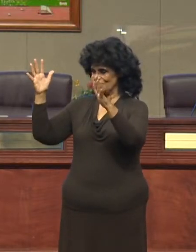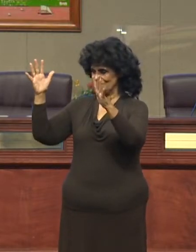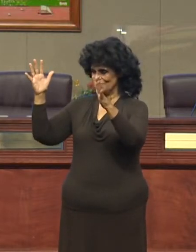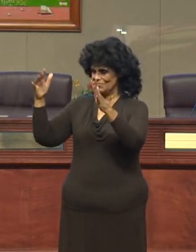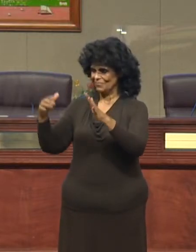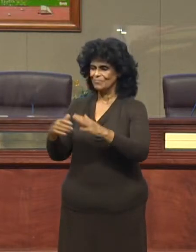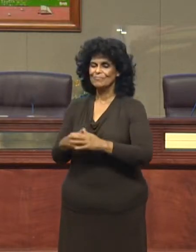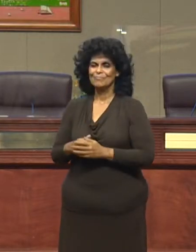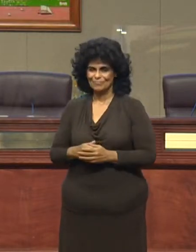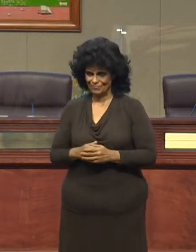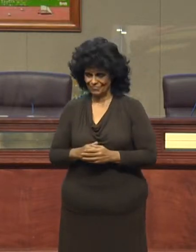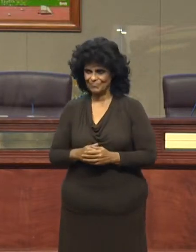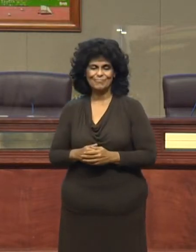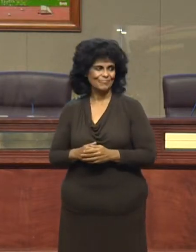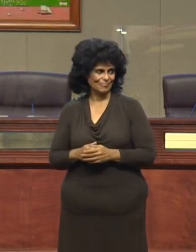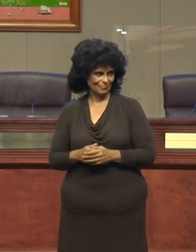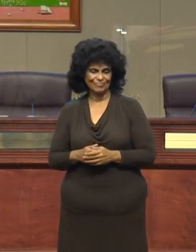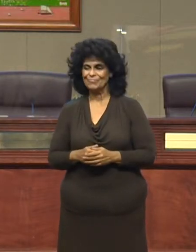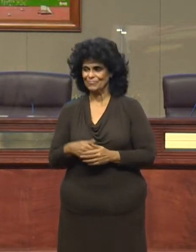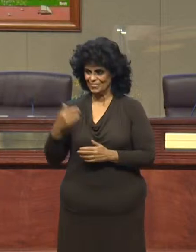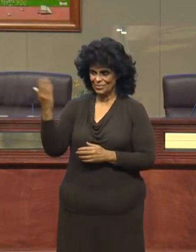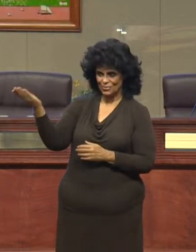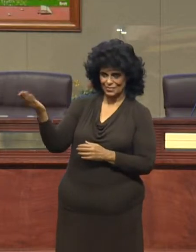She's standing over to my right.